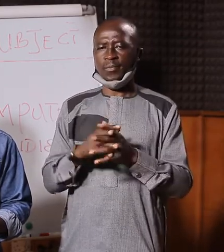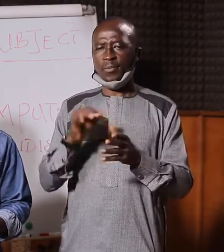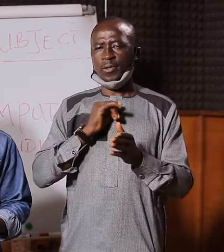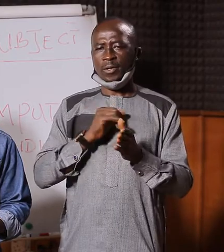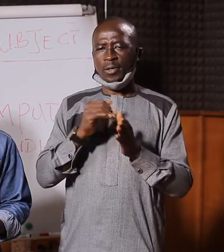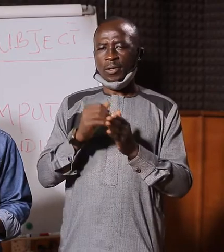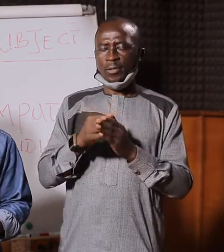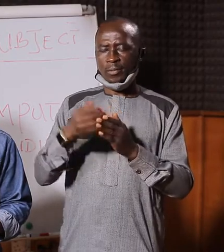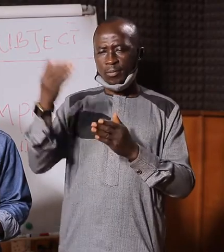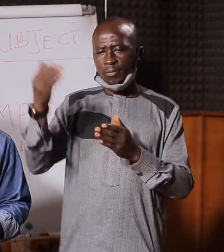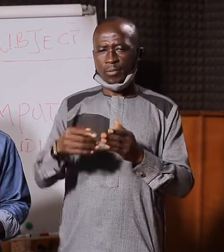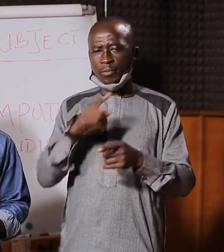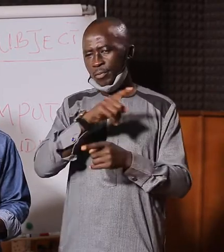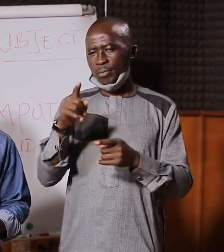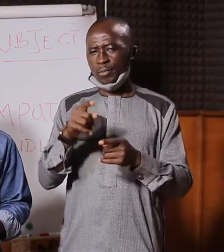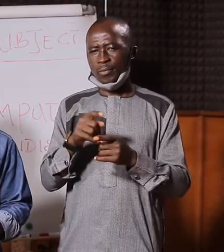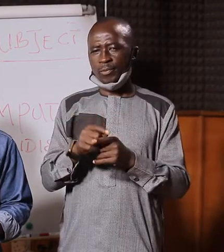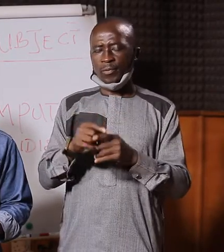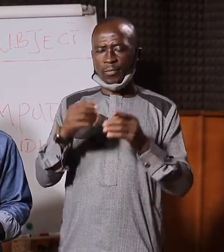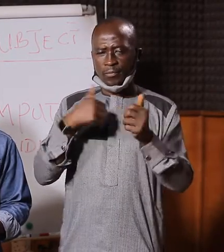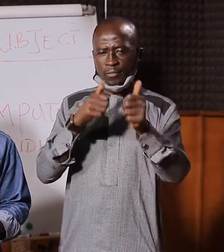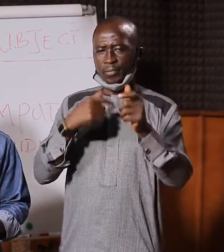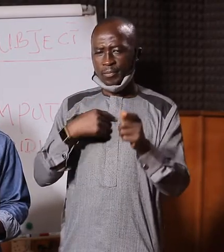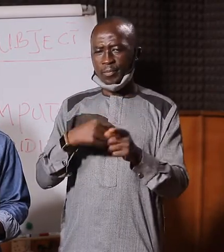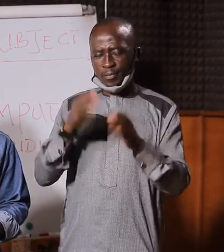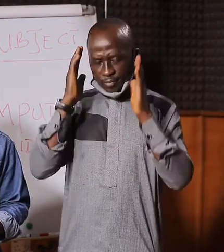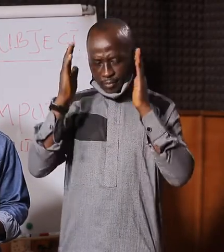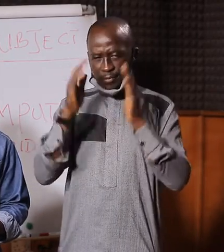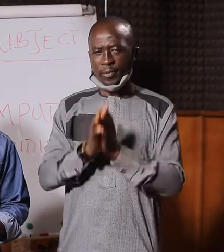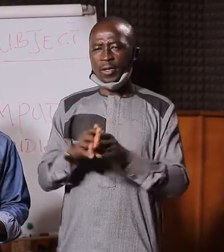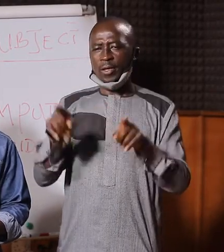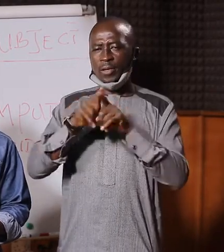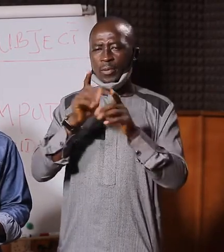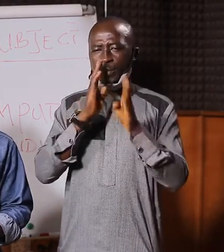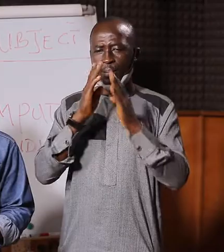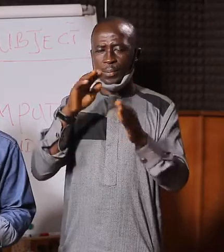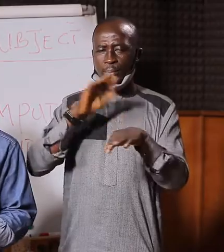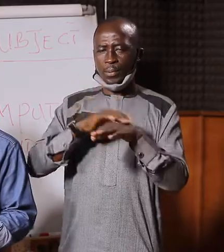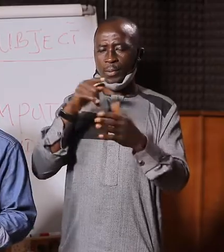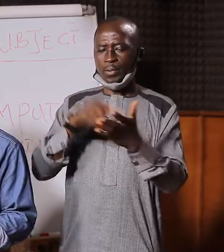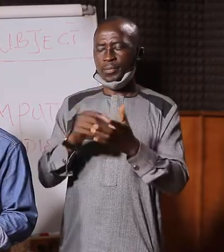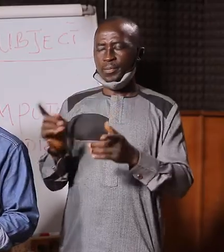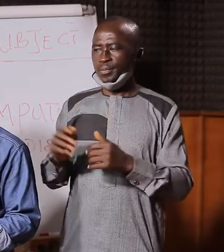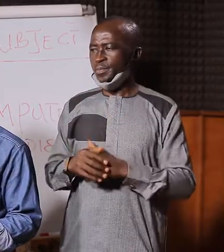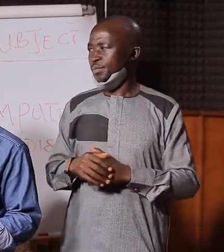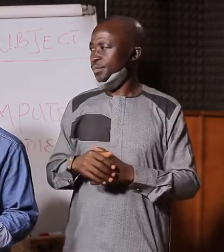actually follow me and give me your rapt attention as we go through input devices.